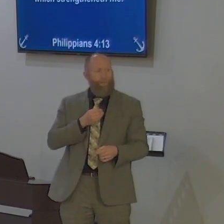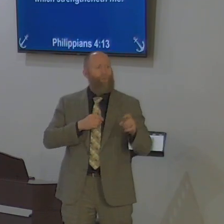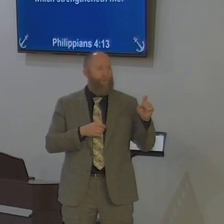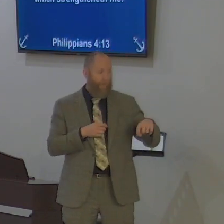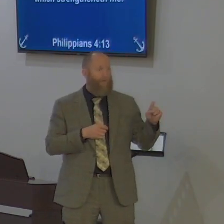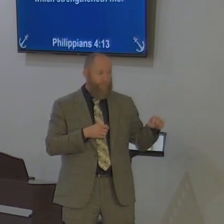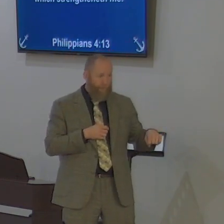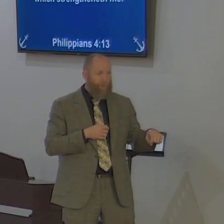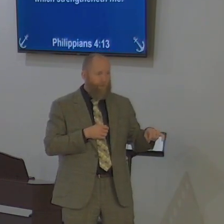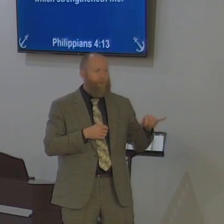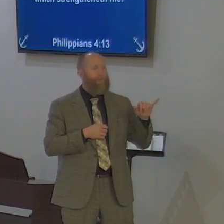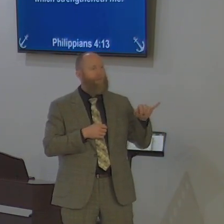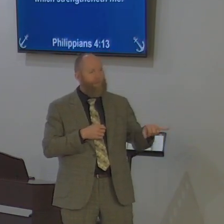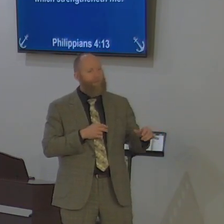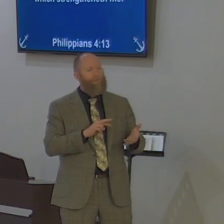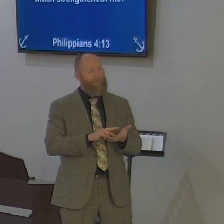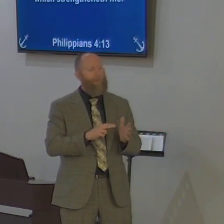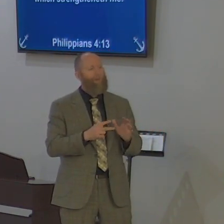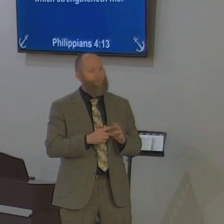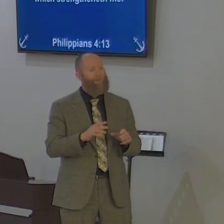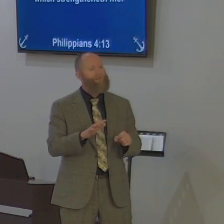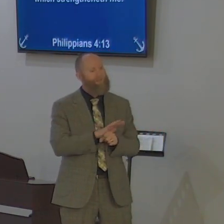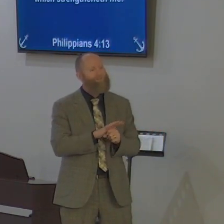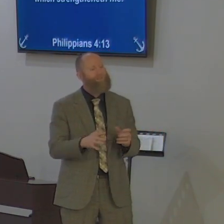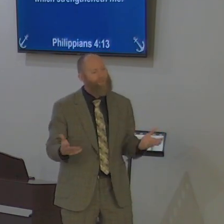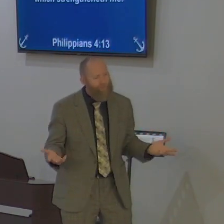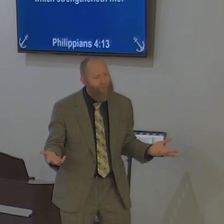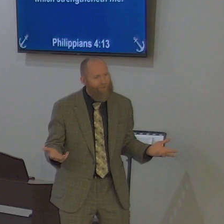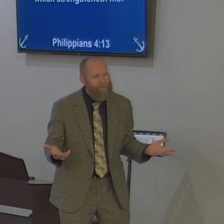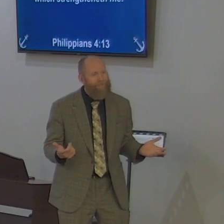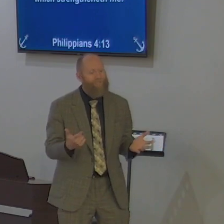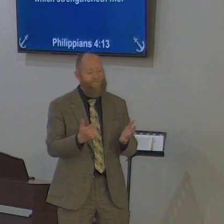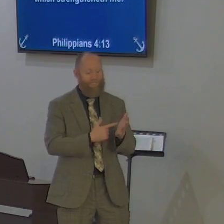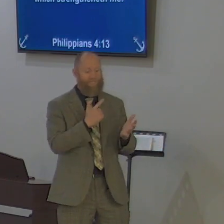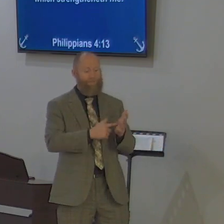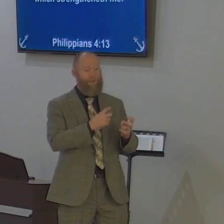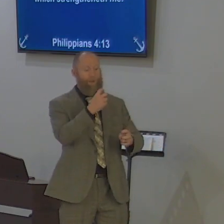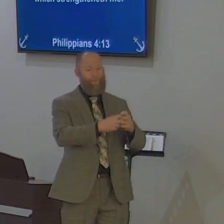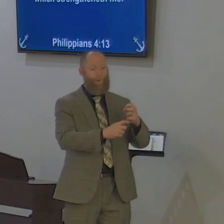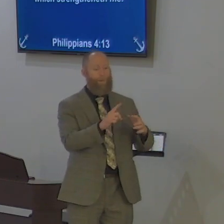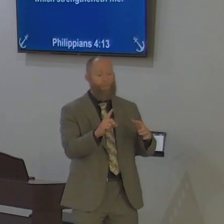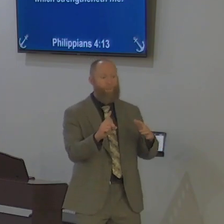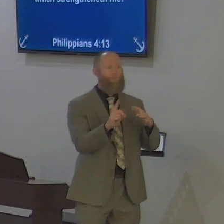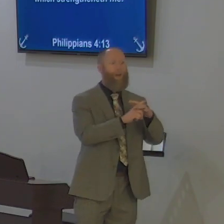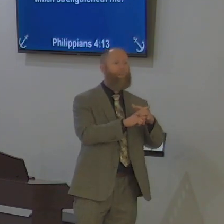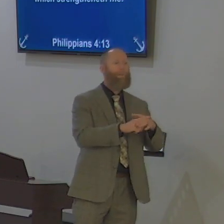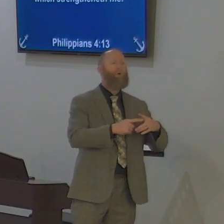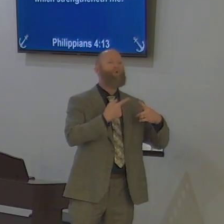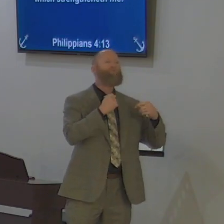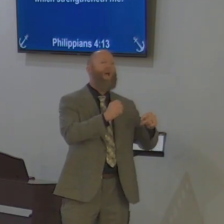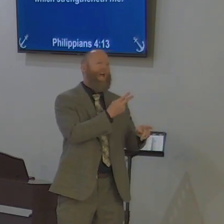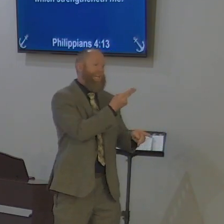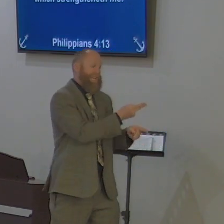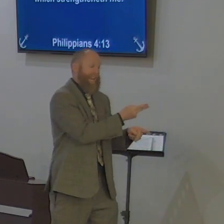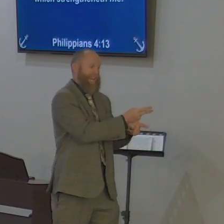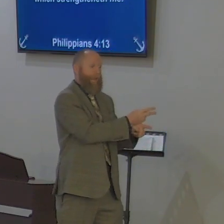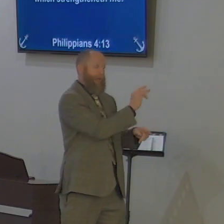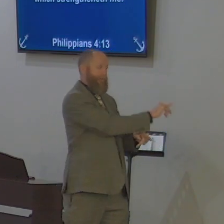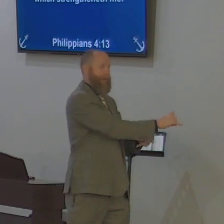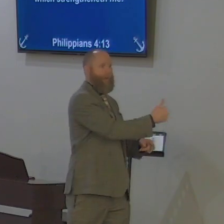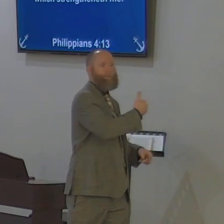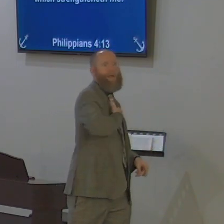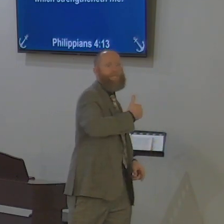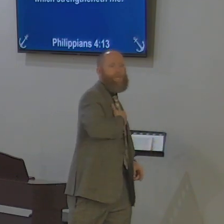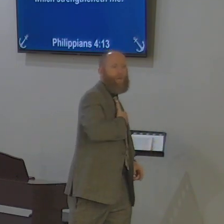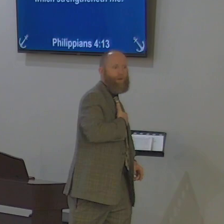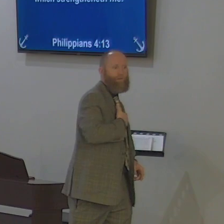know, we try to find a way to comfort ourselves in saying, although no one knew, they were probably saved because we had told them about